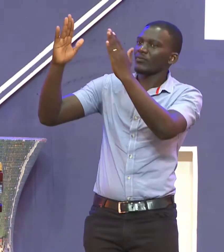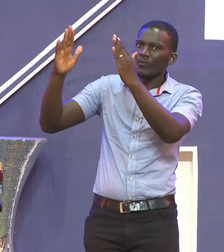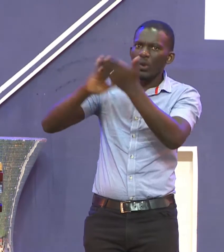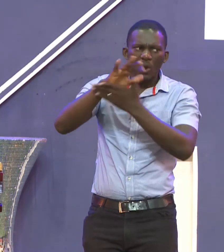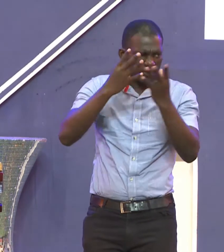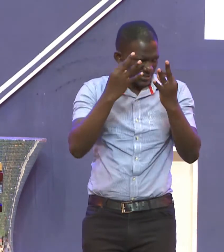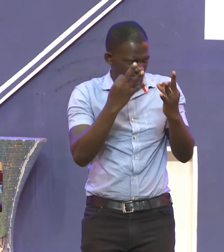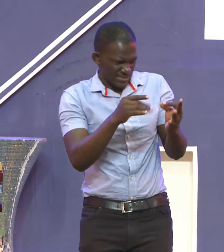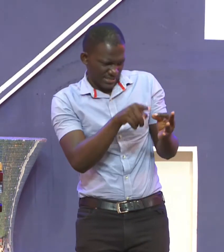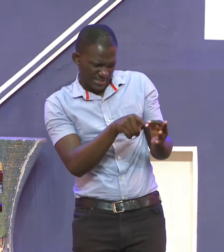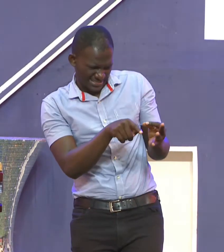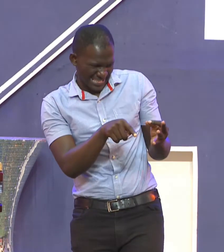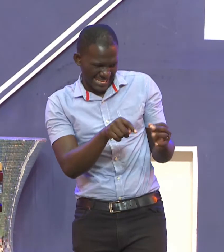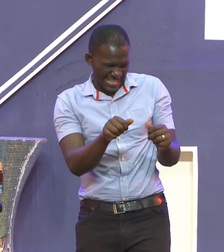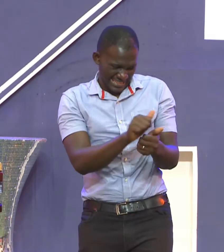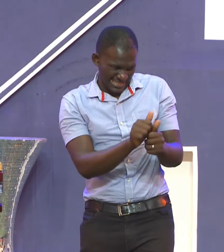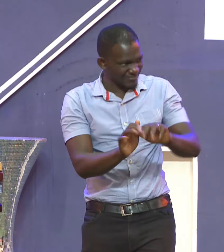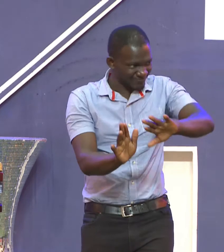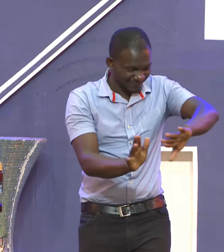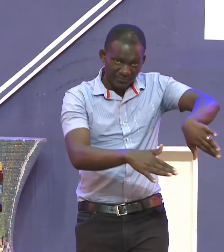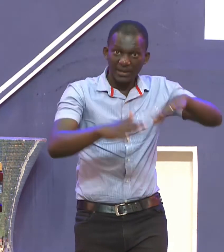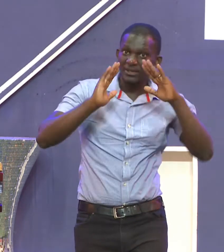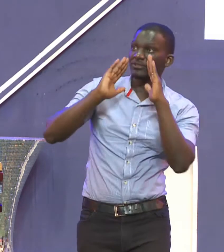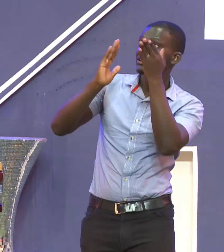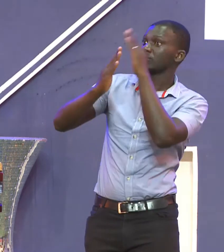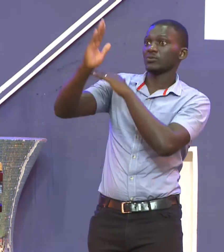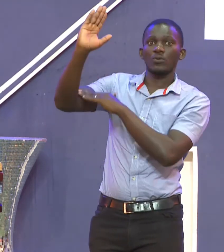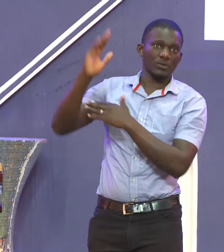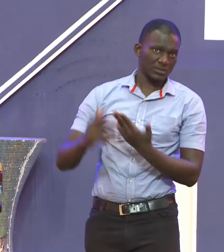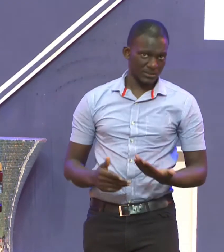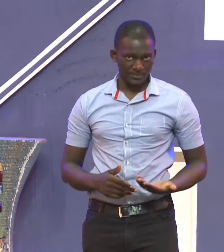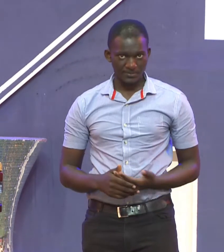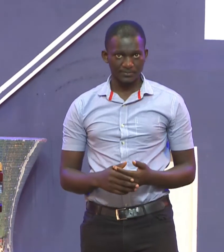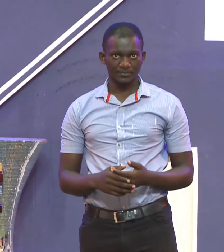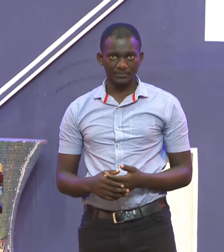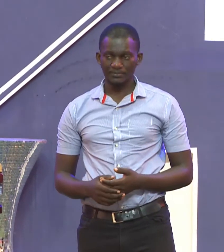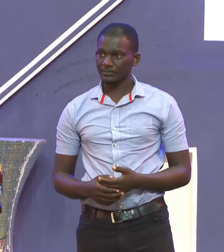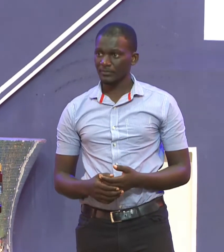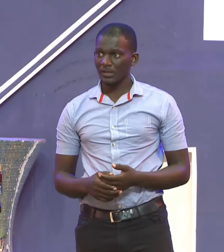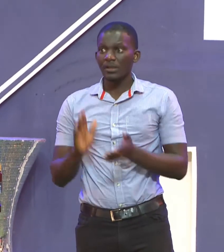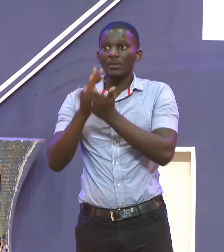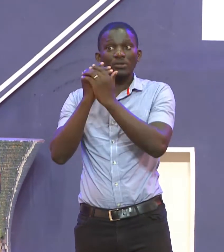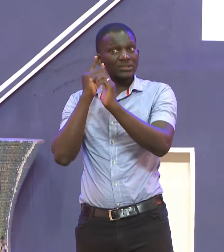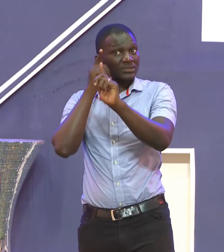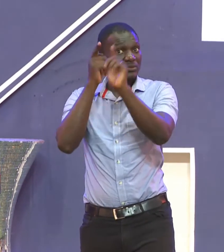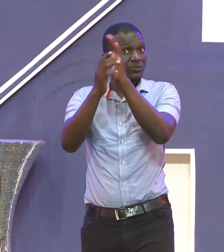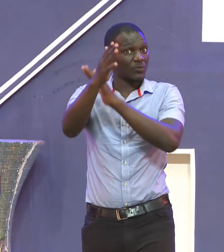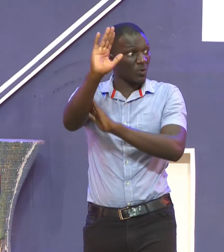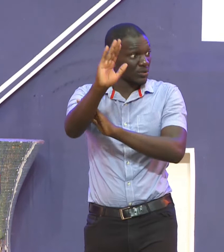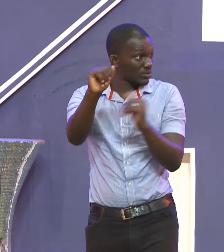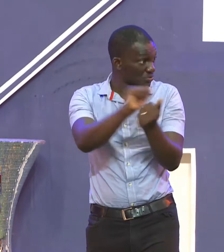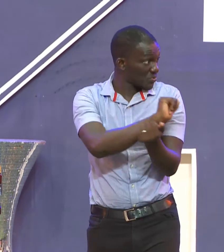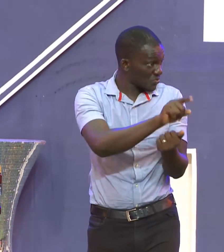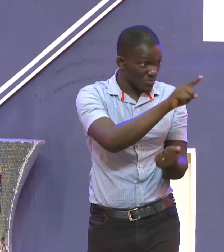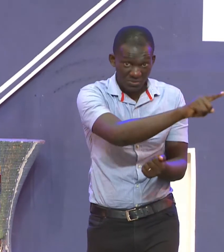binebitu yuziza yakuvao these things that have torn us apart will leave kubanga ekigenderwa ki sikutuyuza because